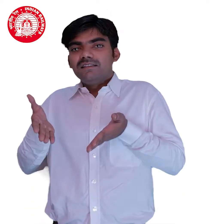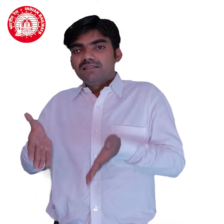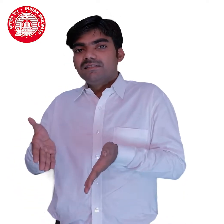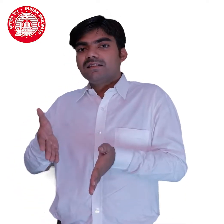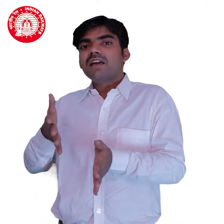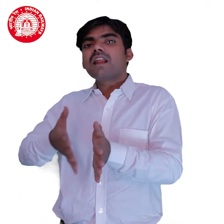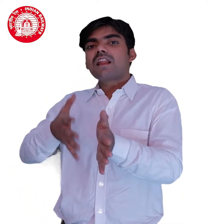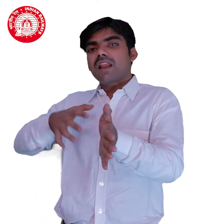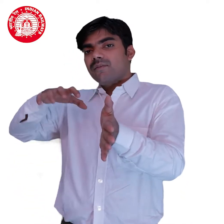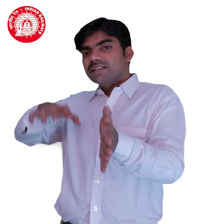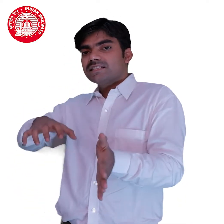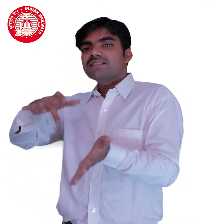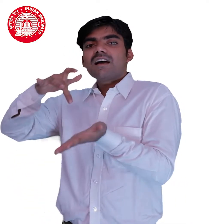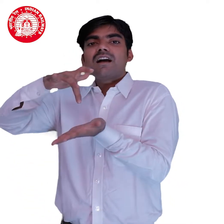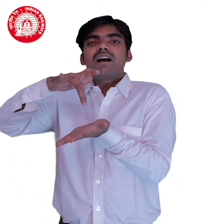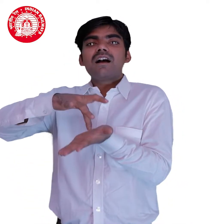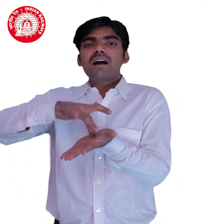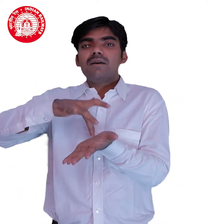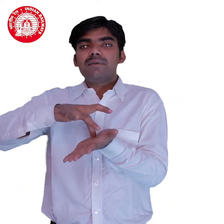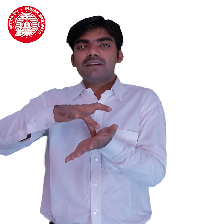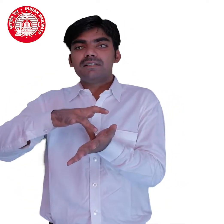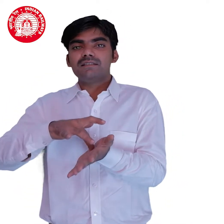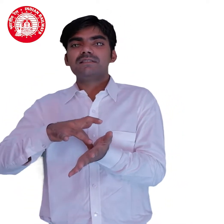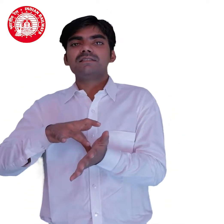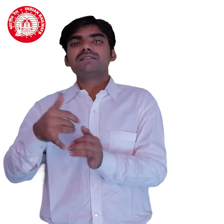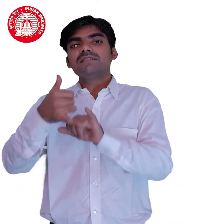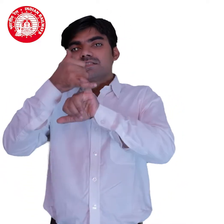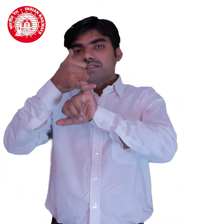The station is located in South Delhi, India.